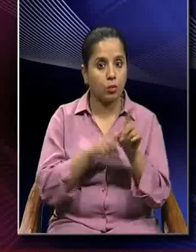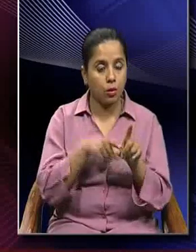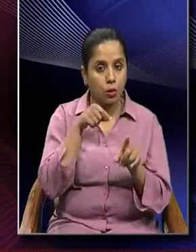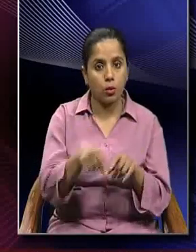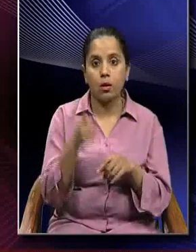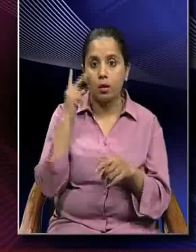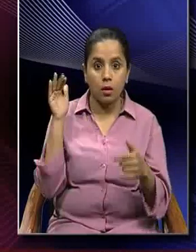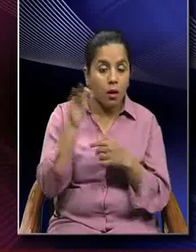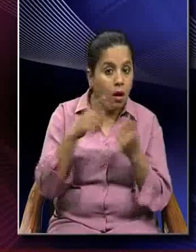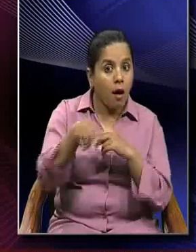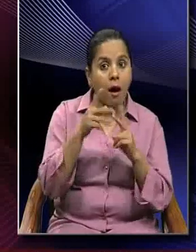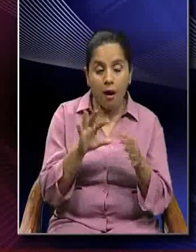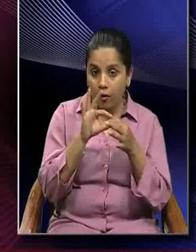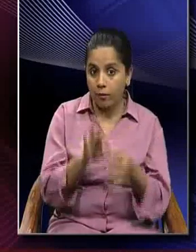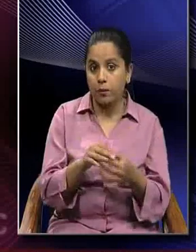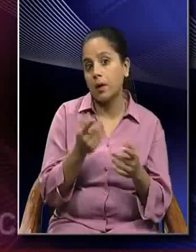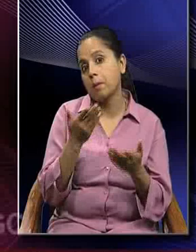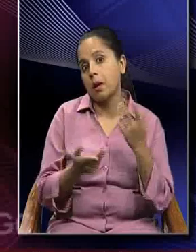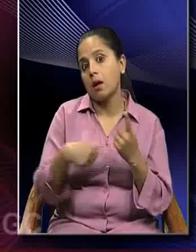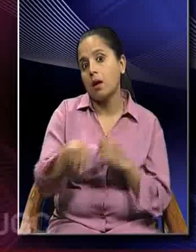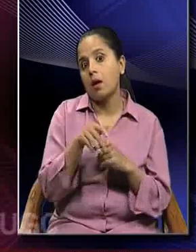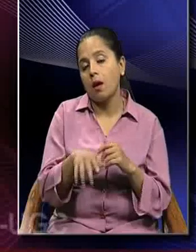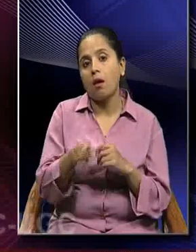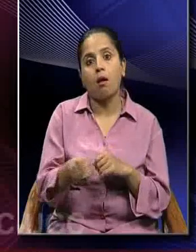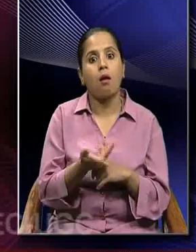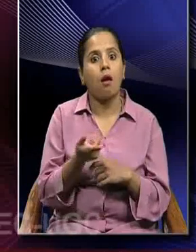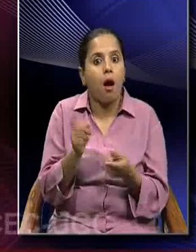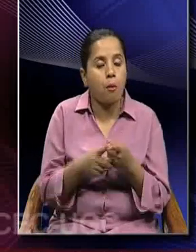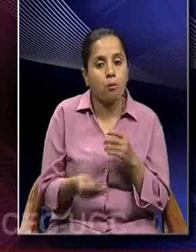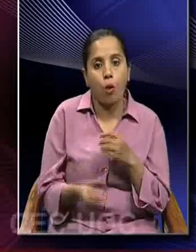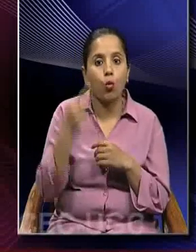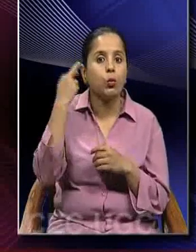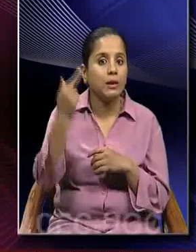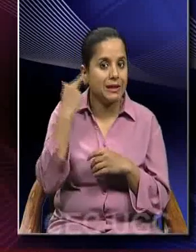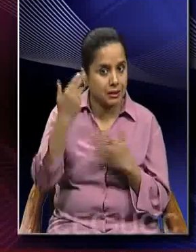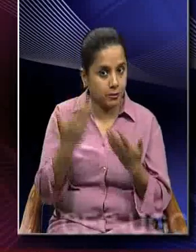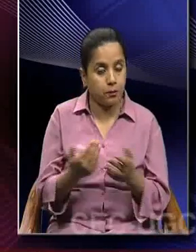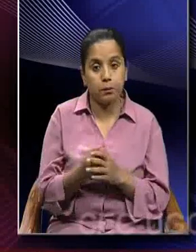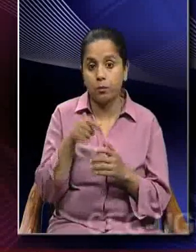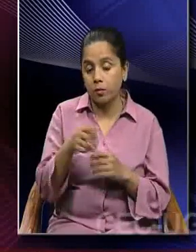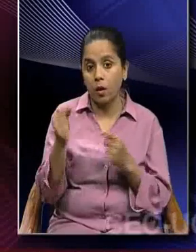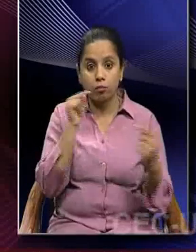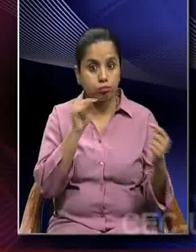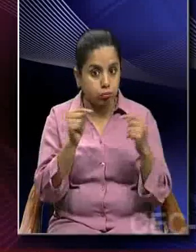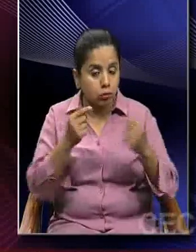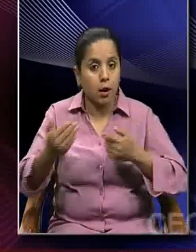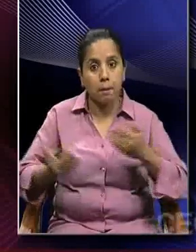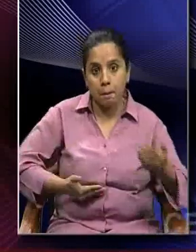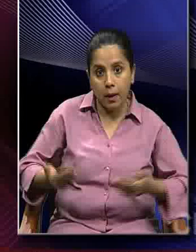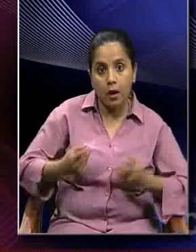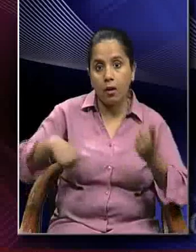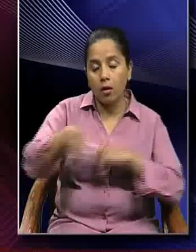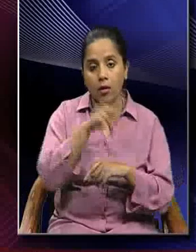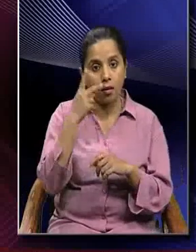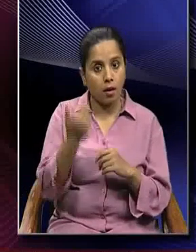determinism, which posits that events are caused by one or more factors and argues that behavior is capable of